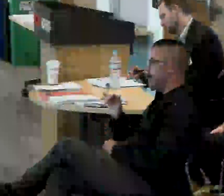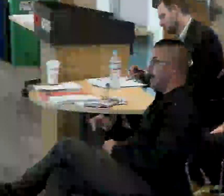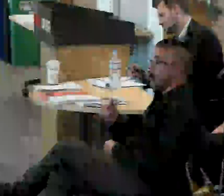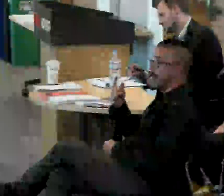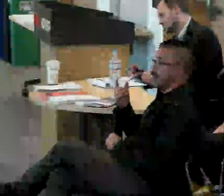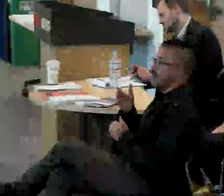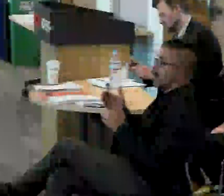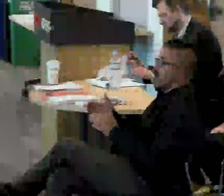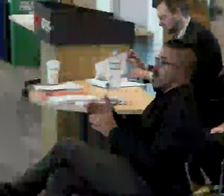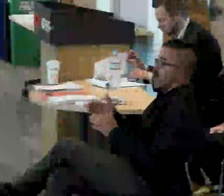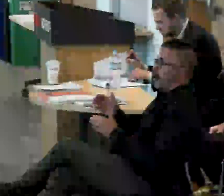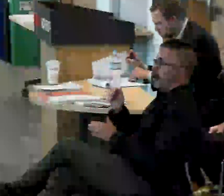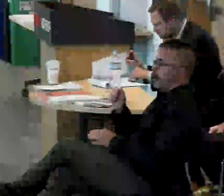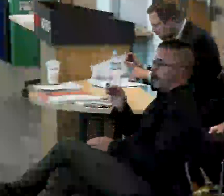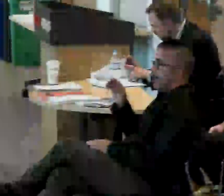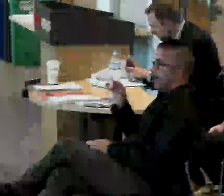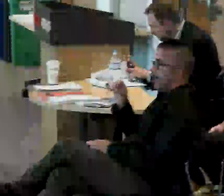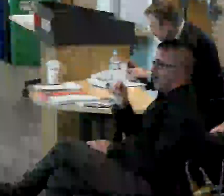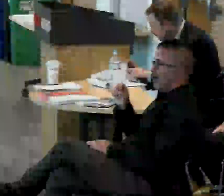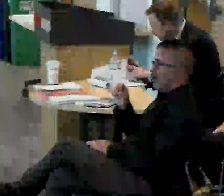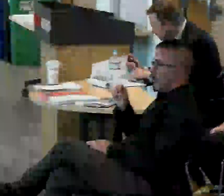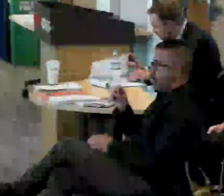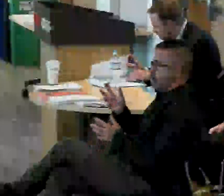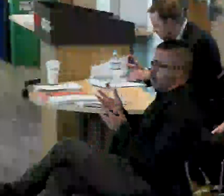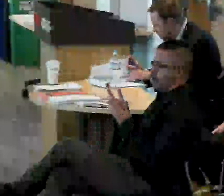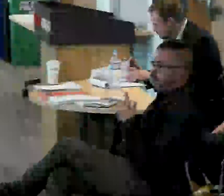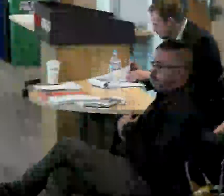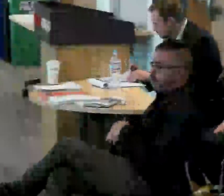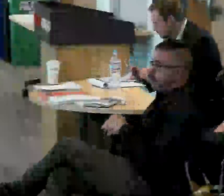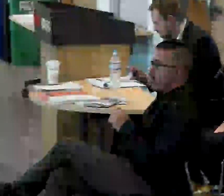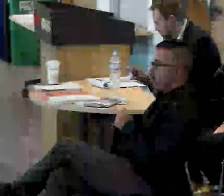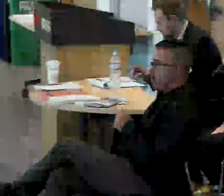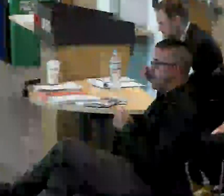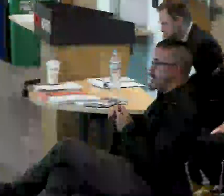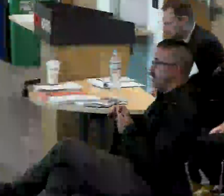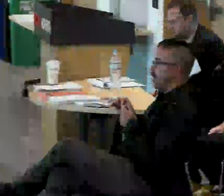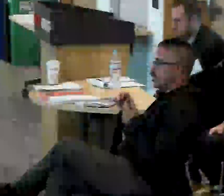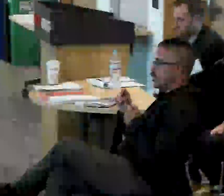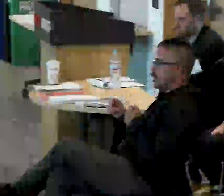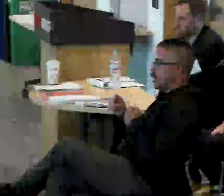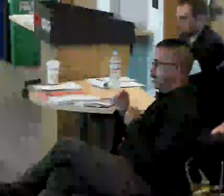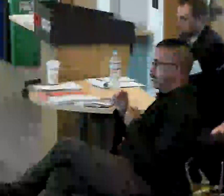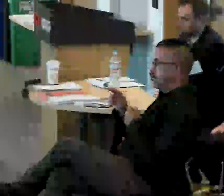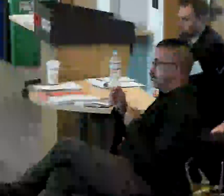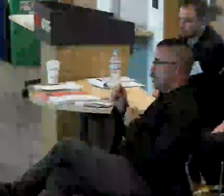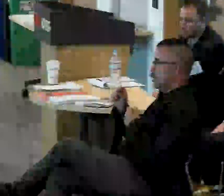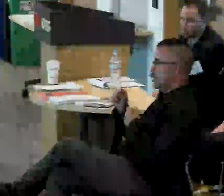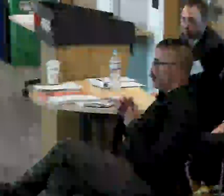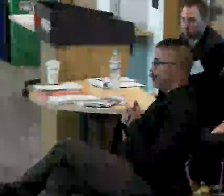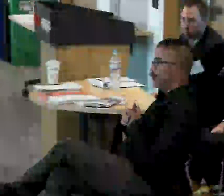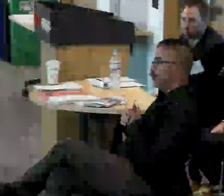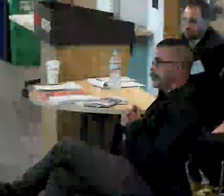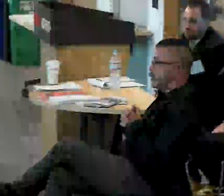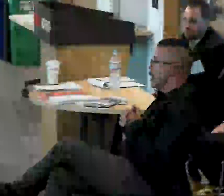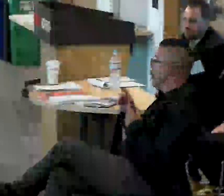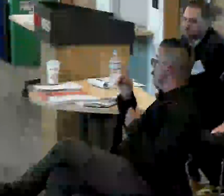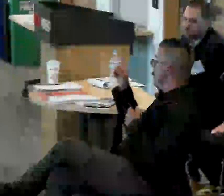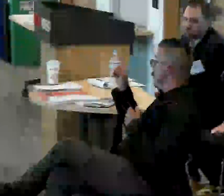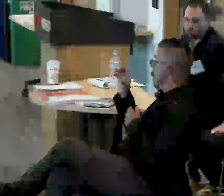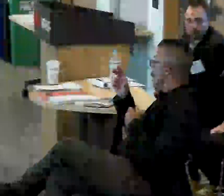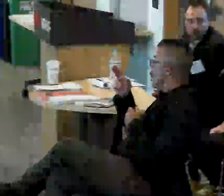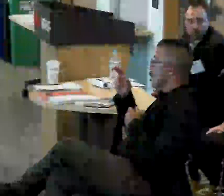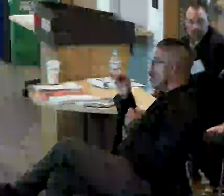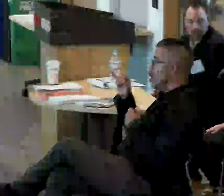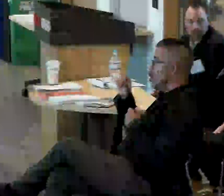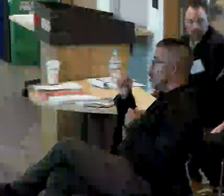really works well with both special needs trusts. And then, you know, Christina mentioned this as well. You know, what if somebody wanted to